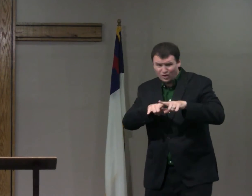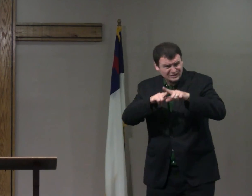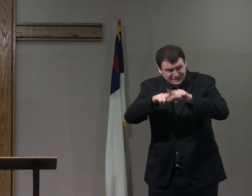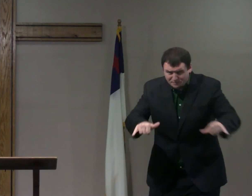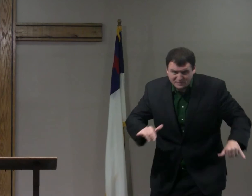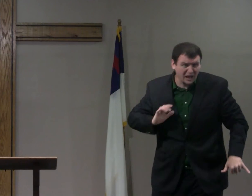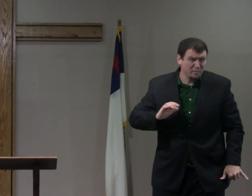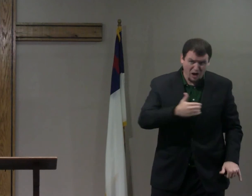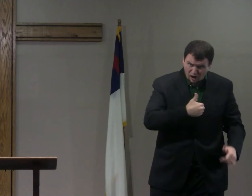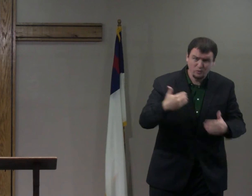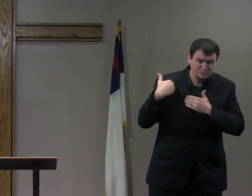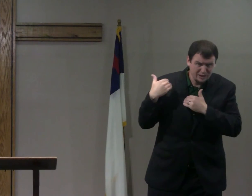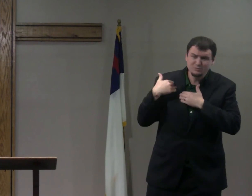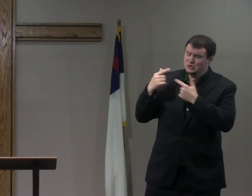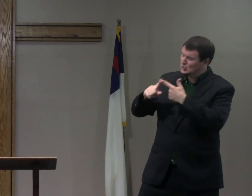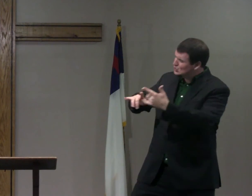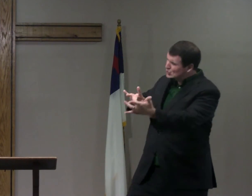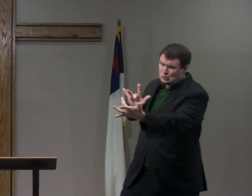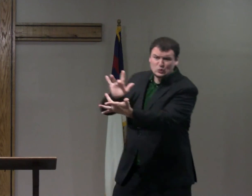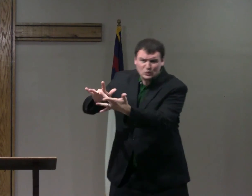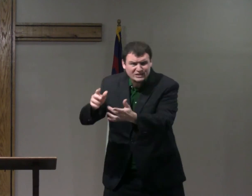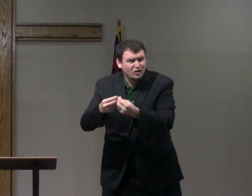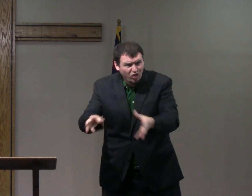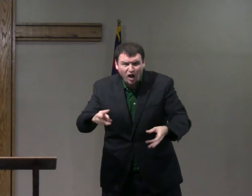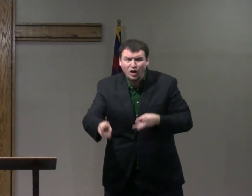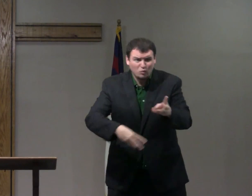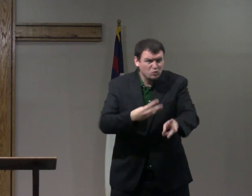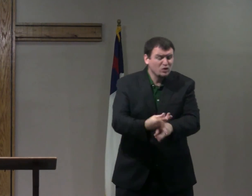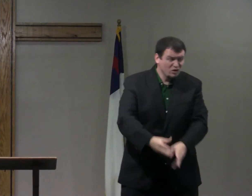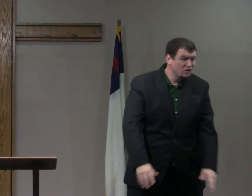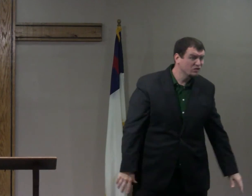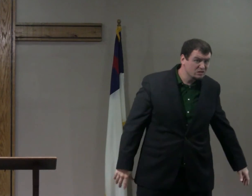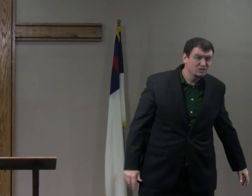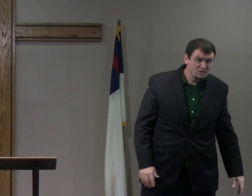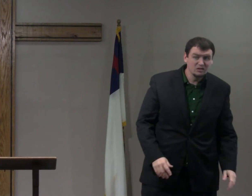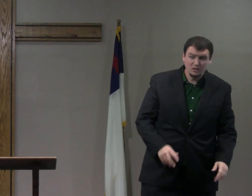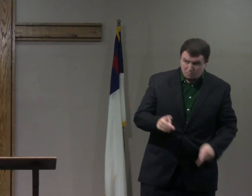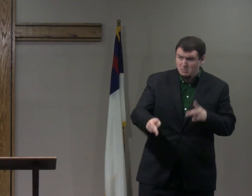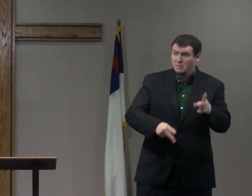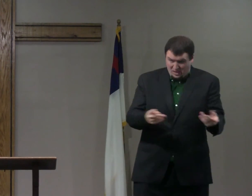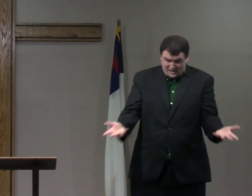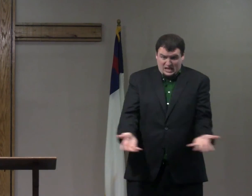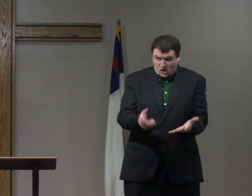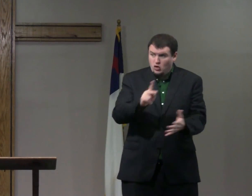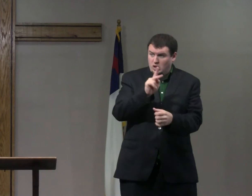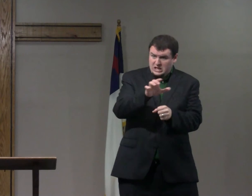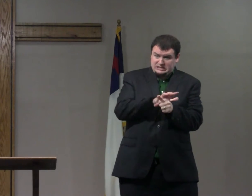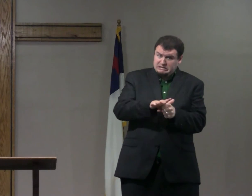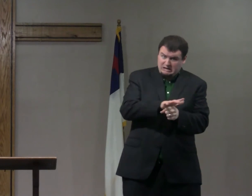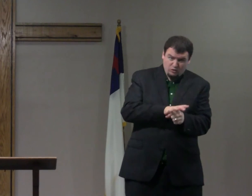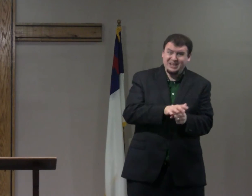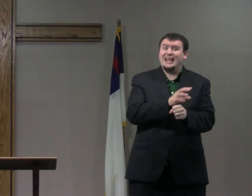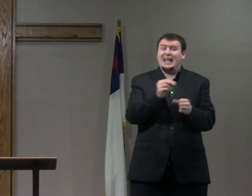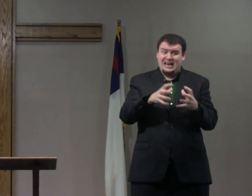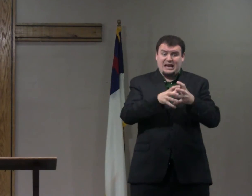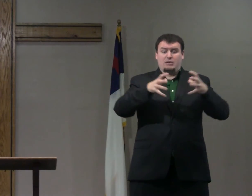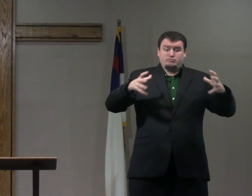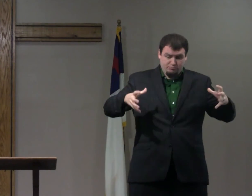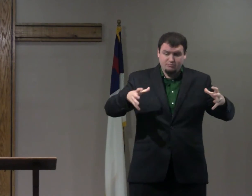Sure, we can help the missionaries with money, but it's our responsibility to reach the people here around us